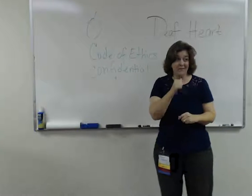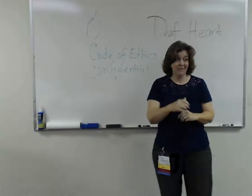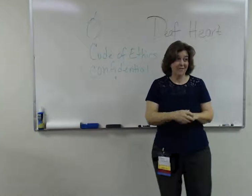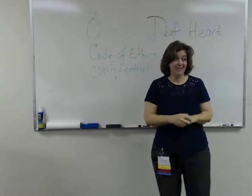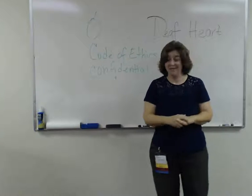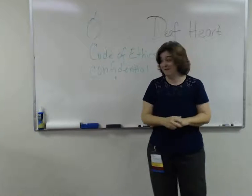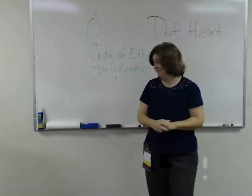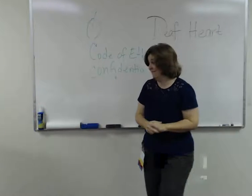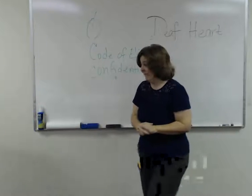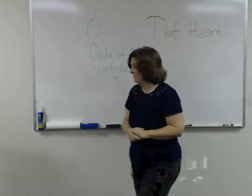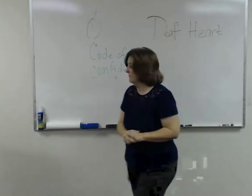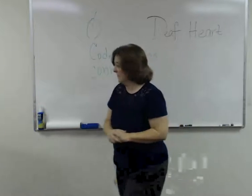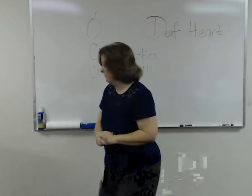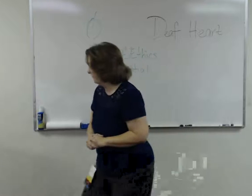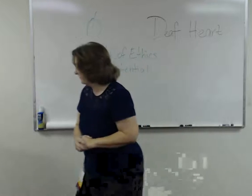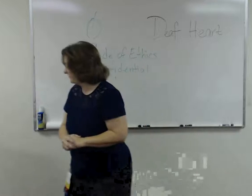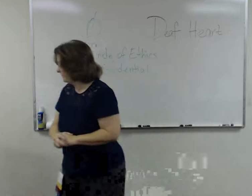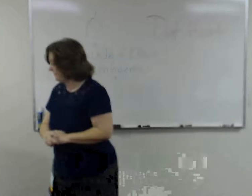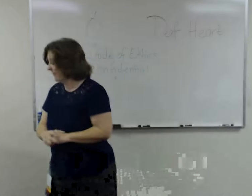We just don't. But